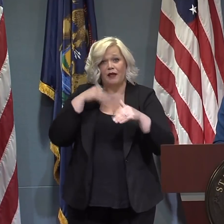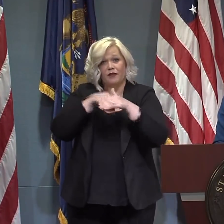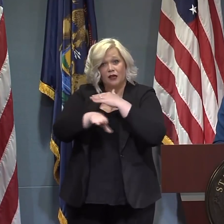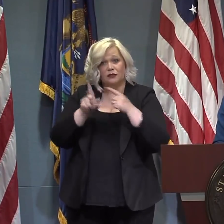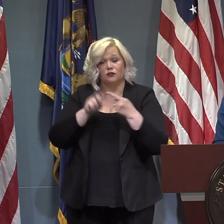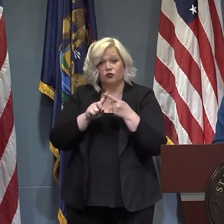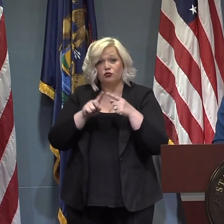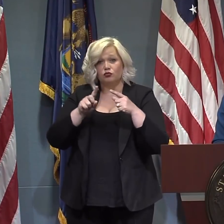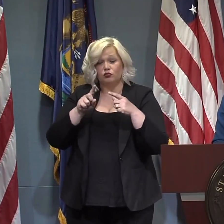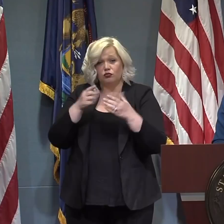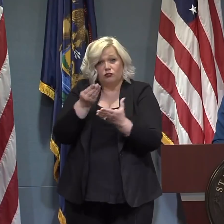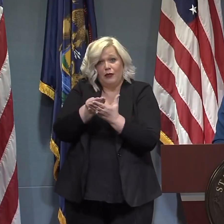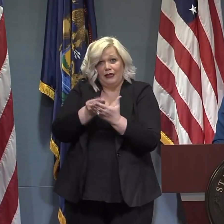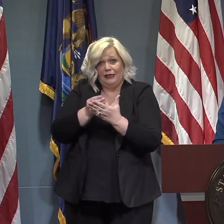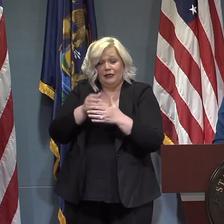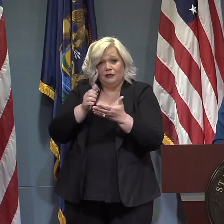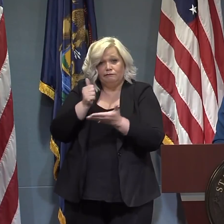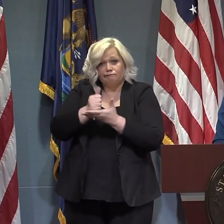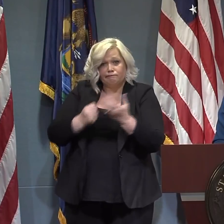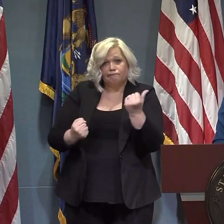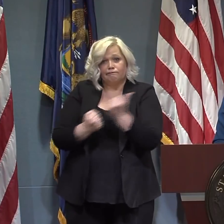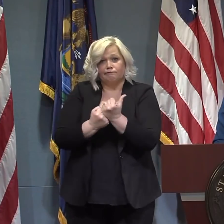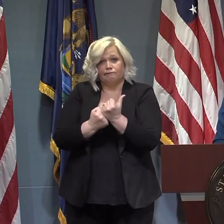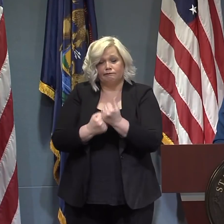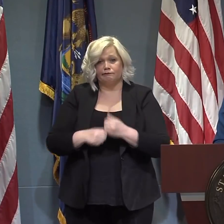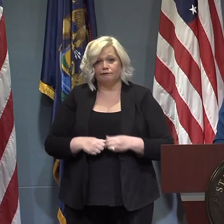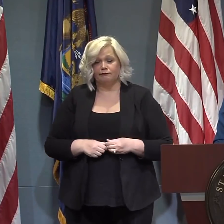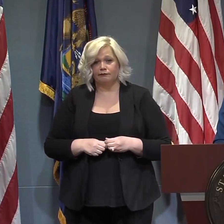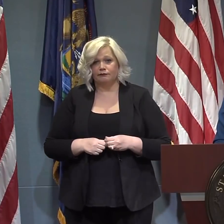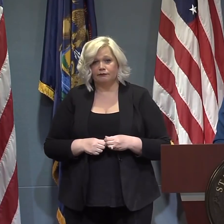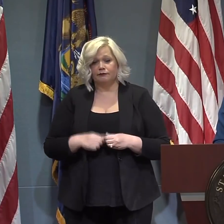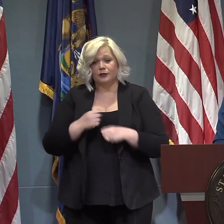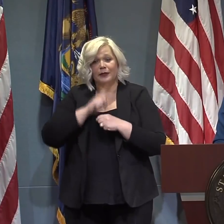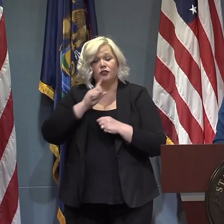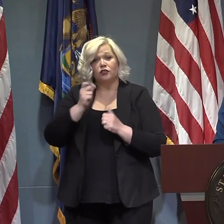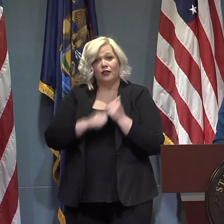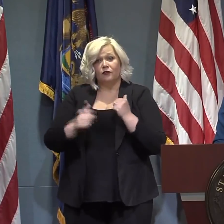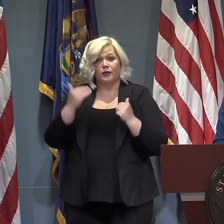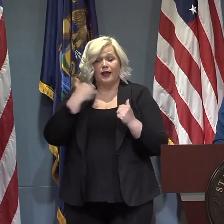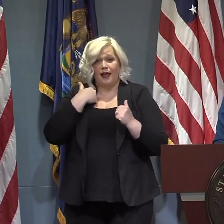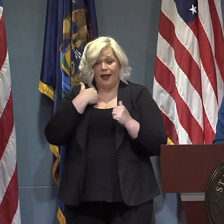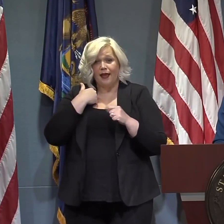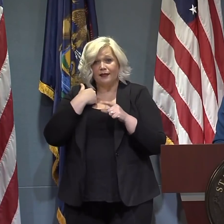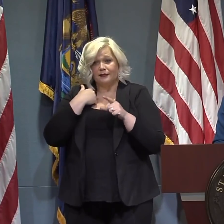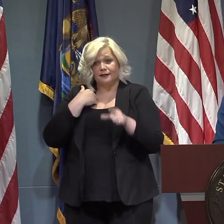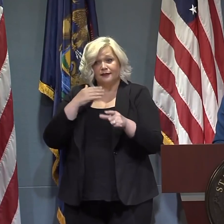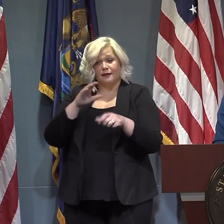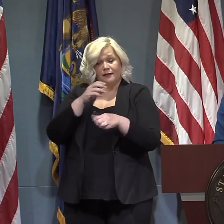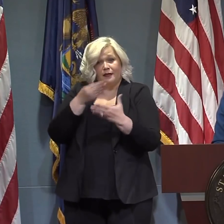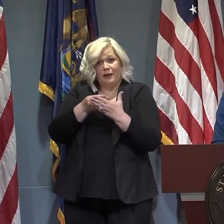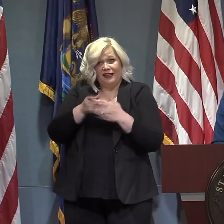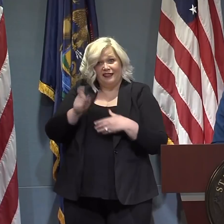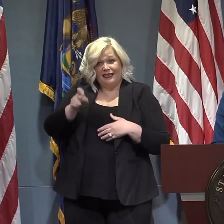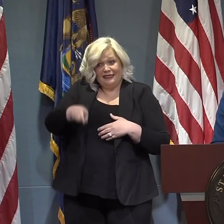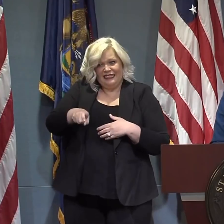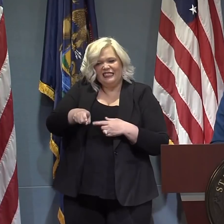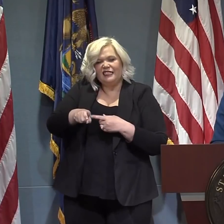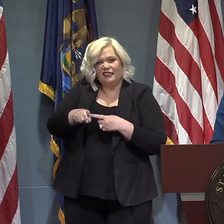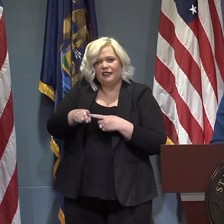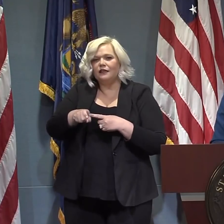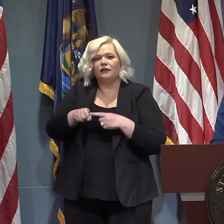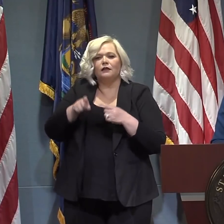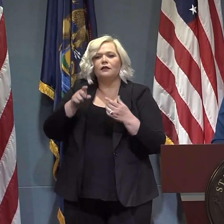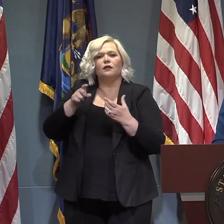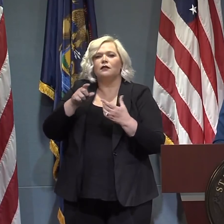the pipeline. To ensure that everyone receives their benefits, claims are backdated and reflect the date on which the